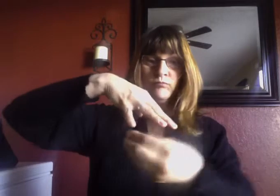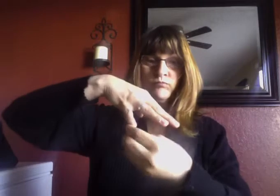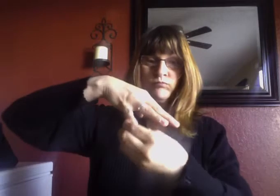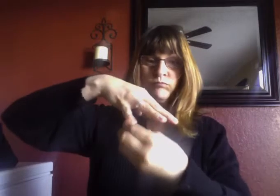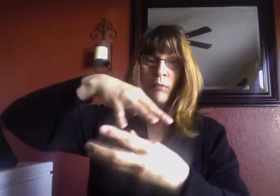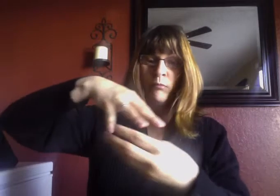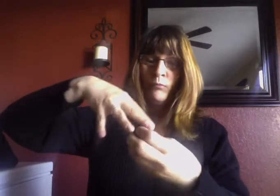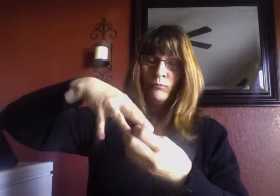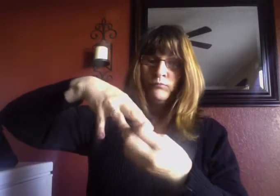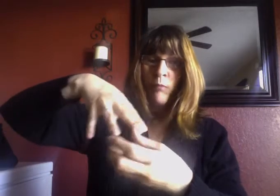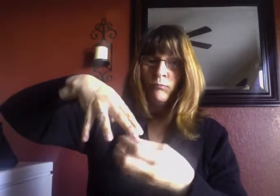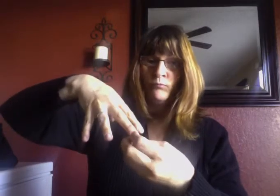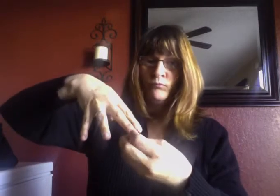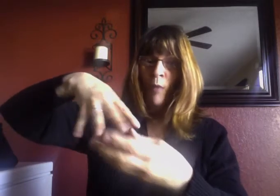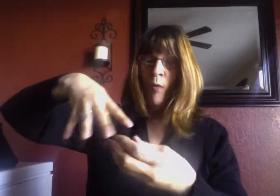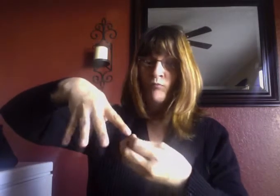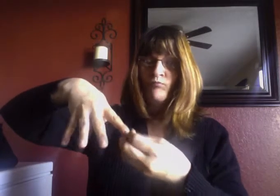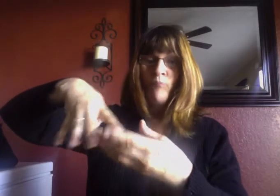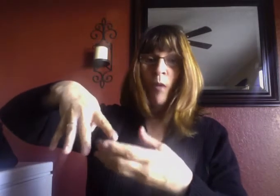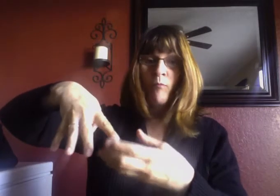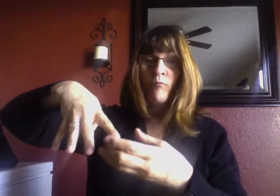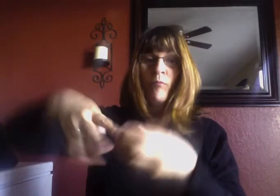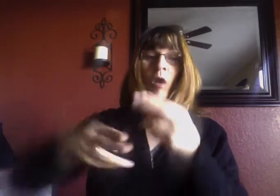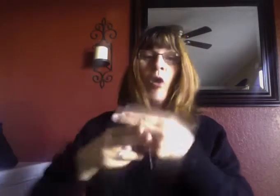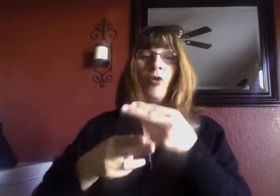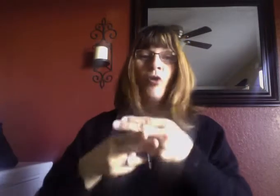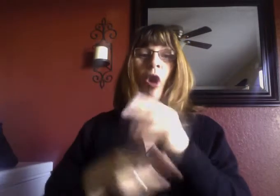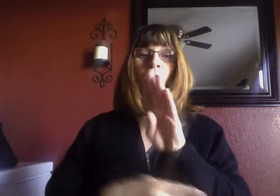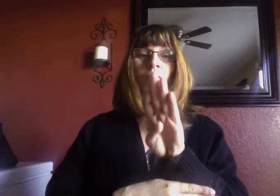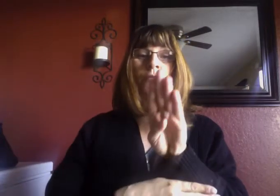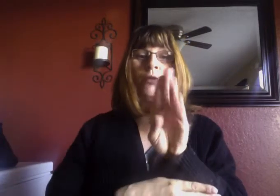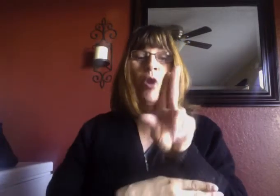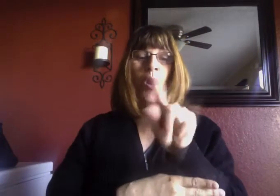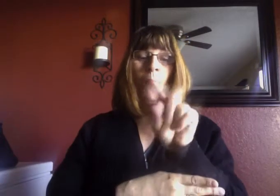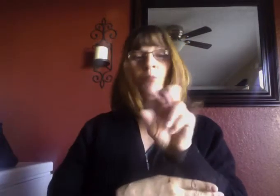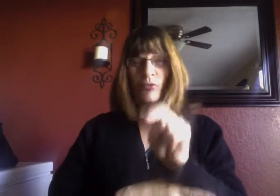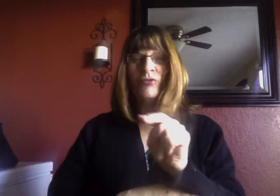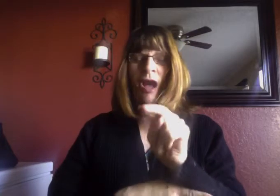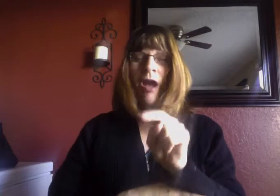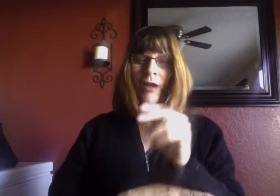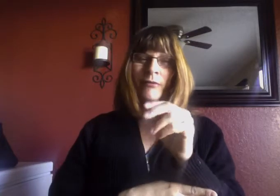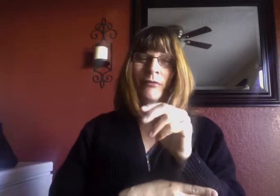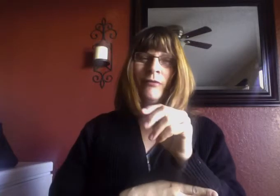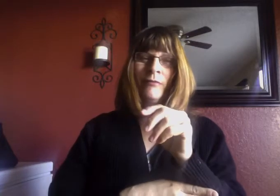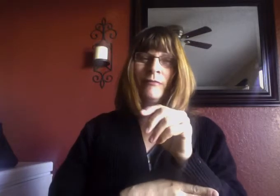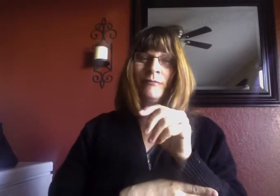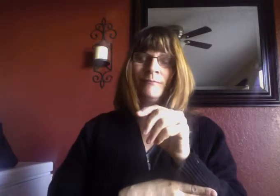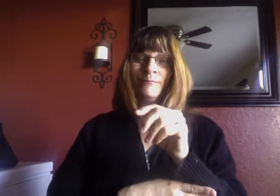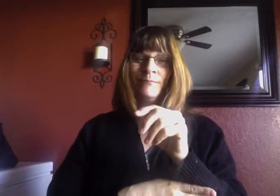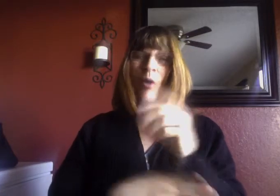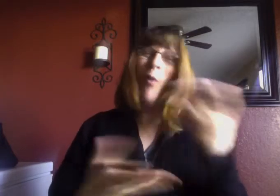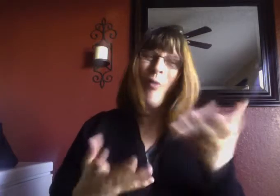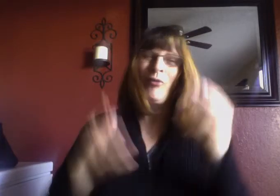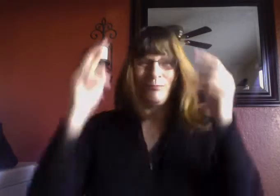little swelling called a bouton, known as the little button. Womogo,